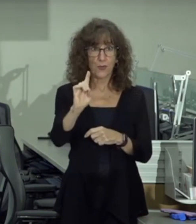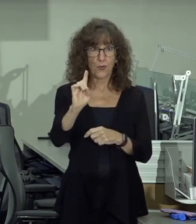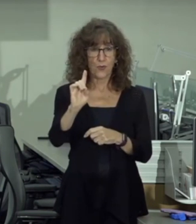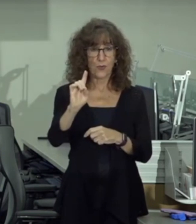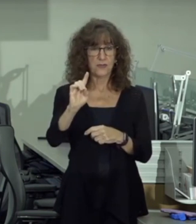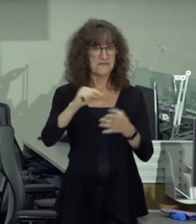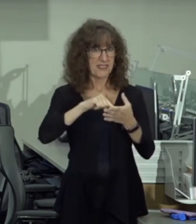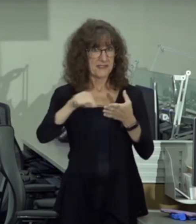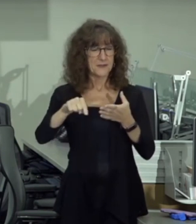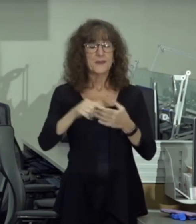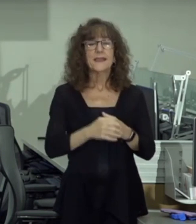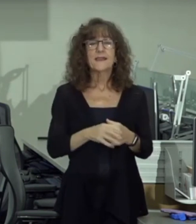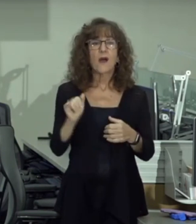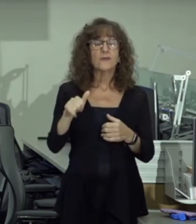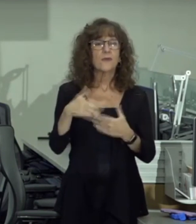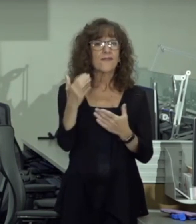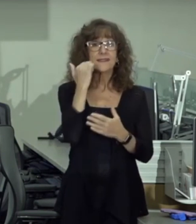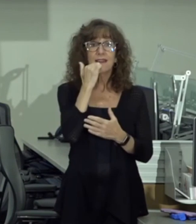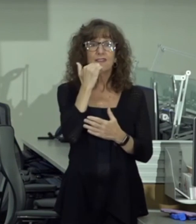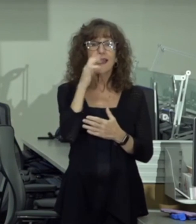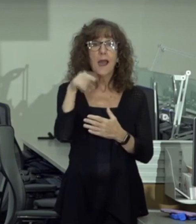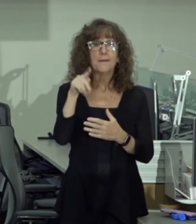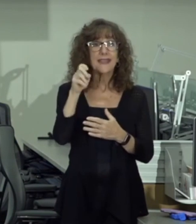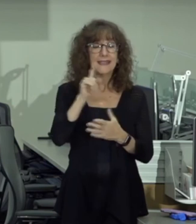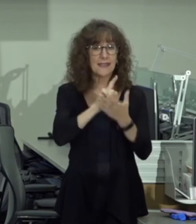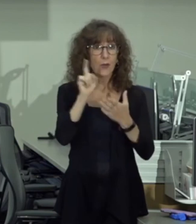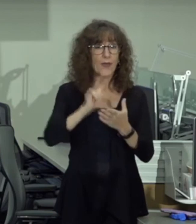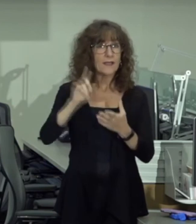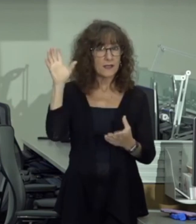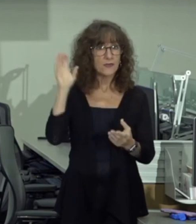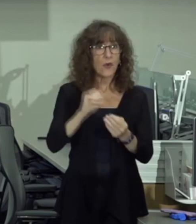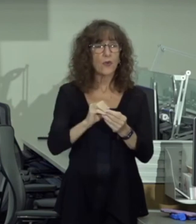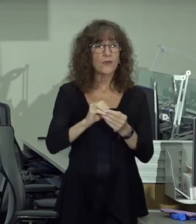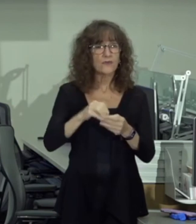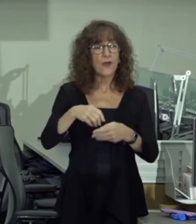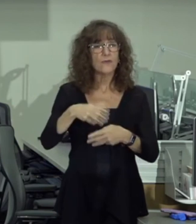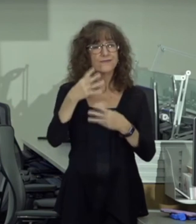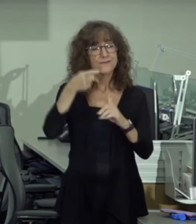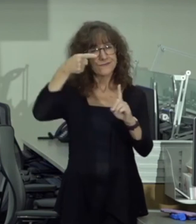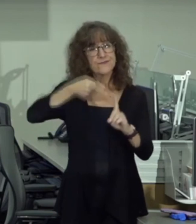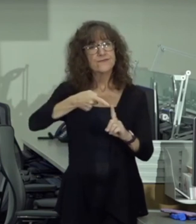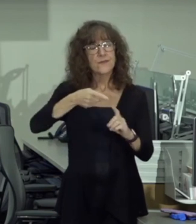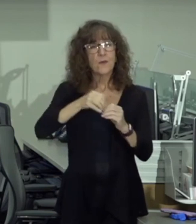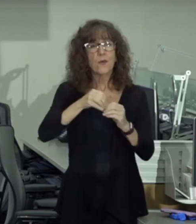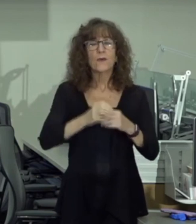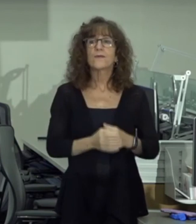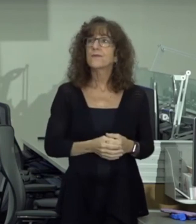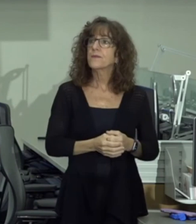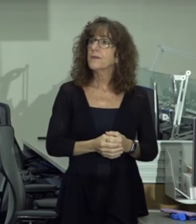also provides daily updates and weekly totals, so it's drilled down a little bit more specifically.